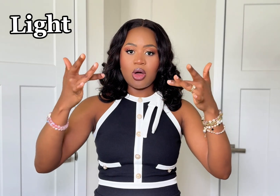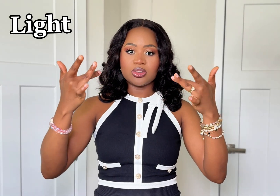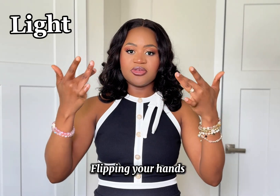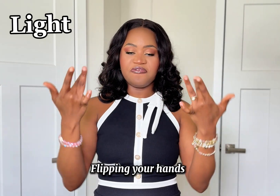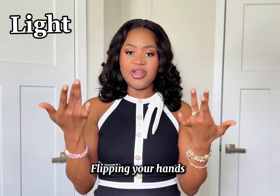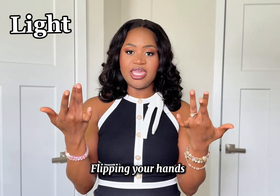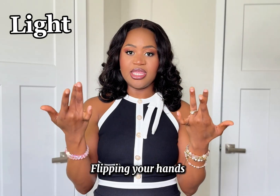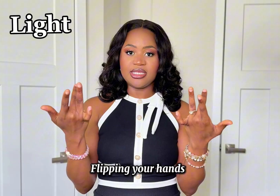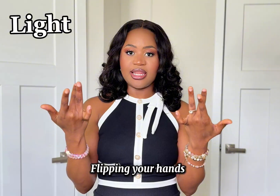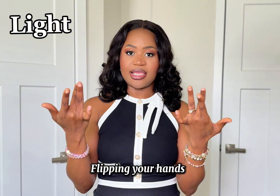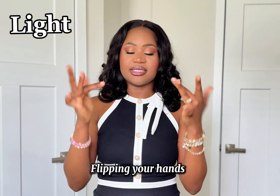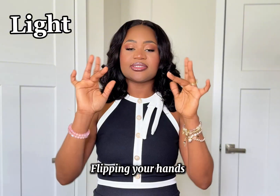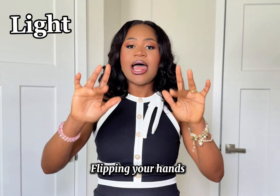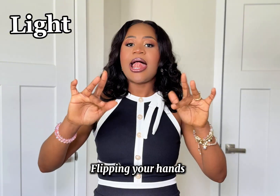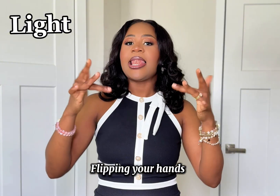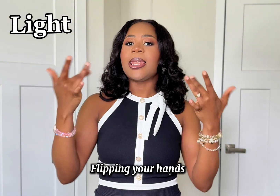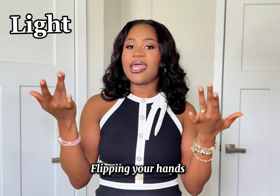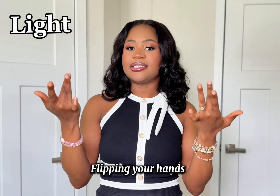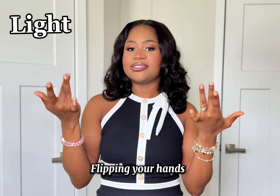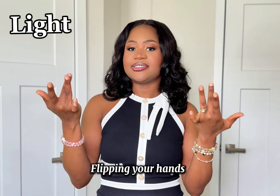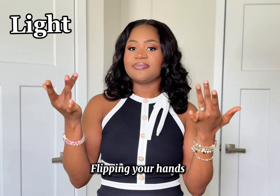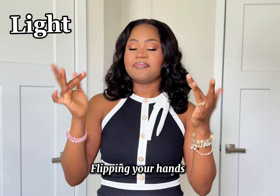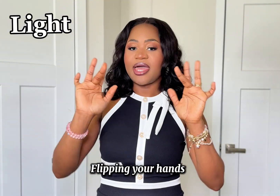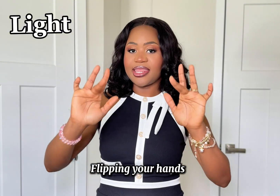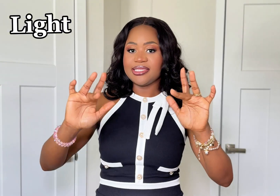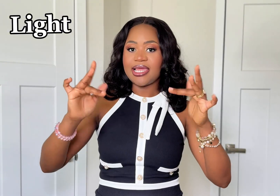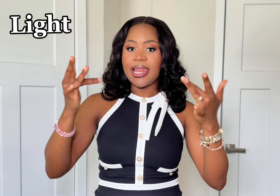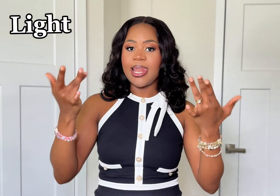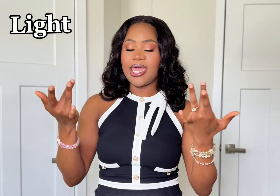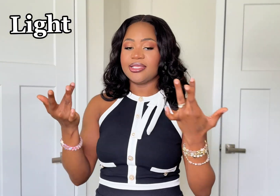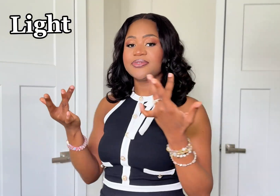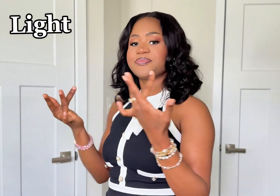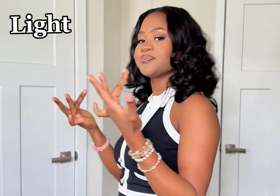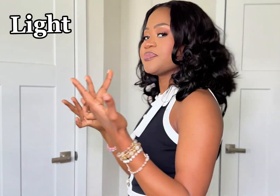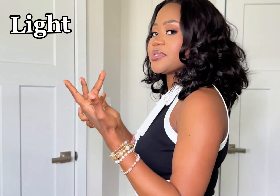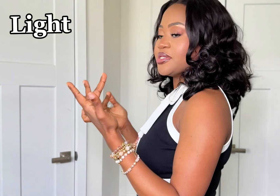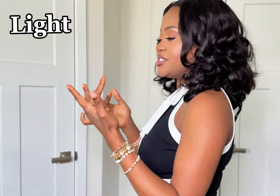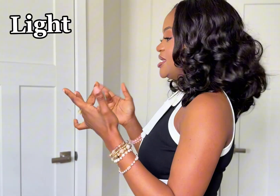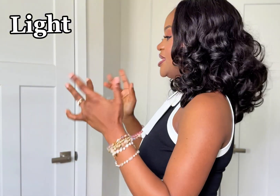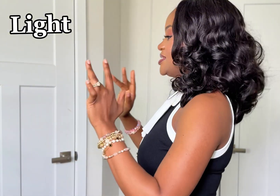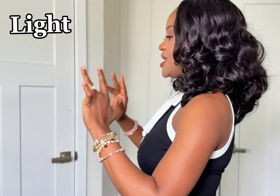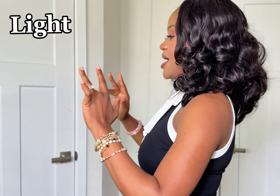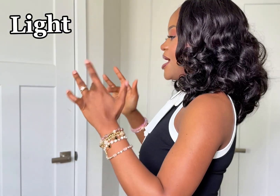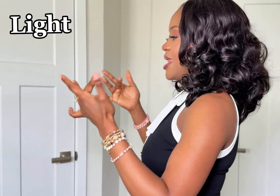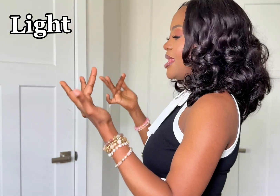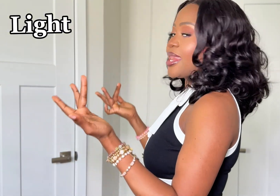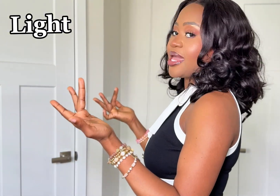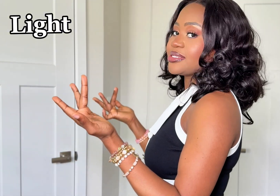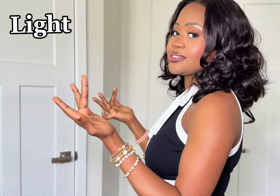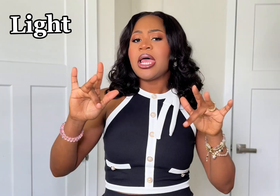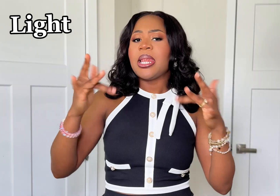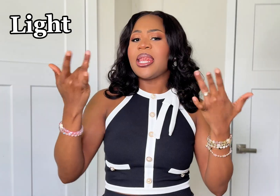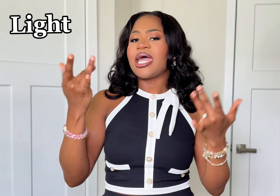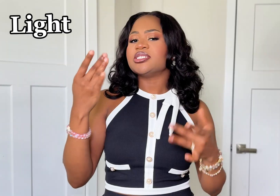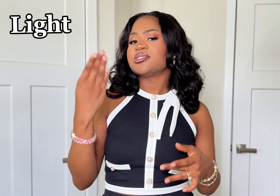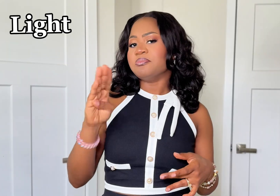out, flicking it like this. Lights. Like this. Light. You see this? Light. Light